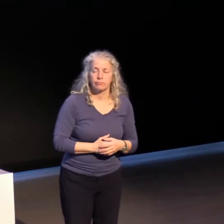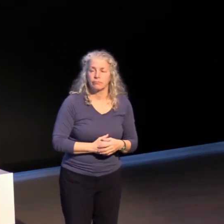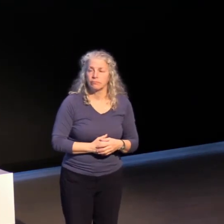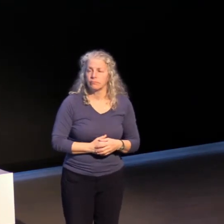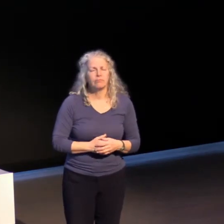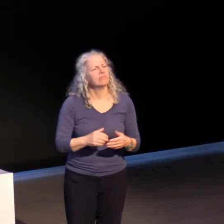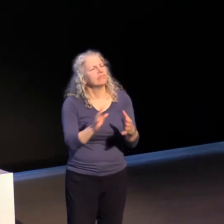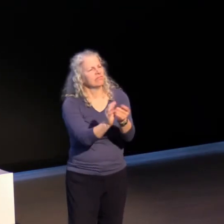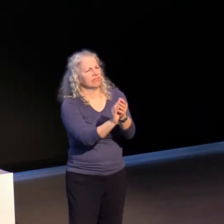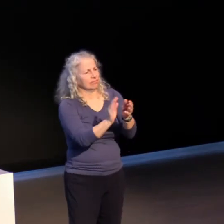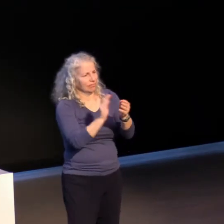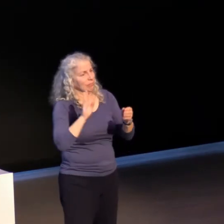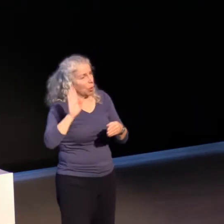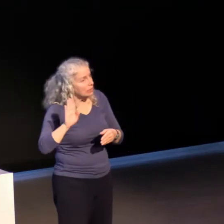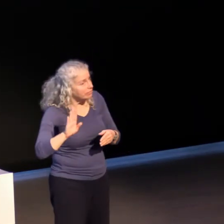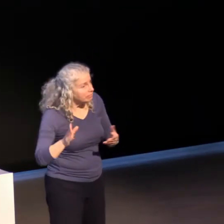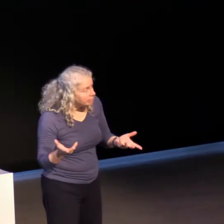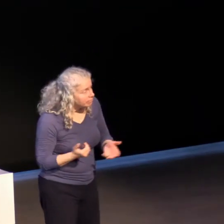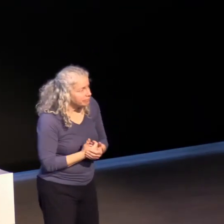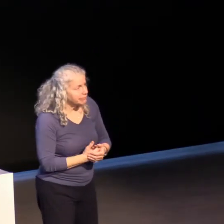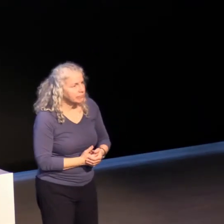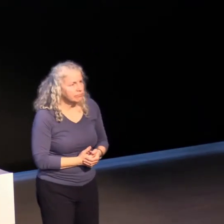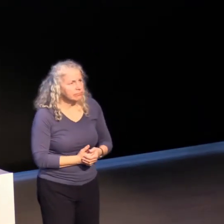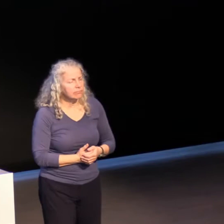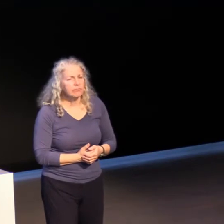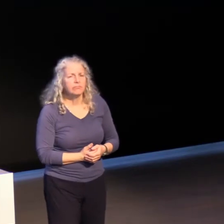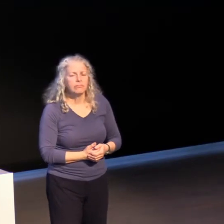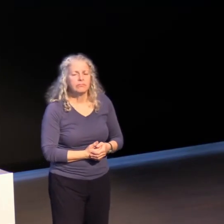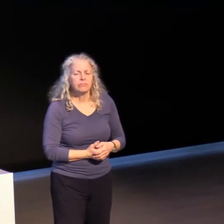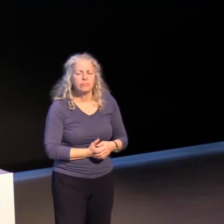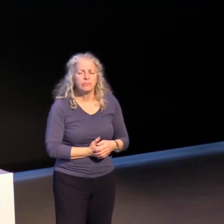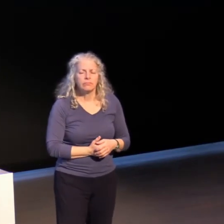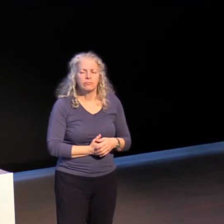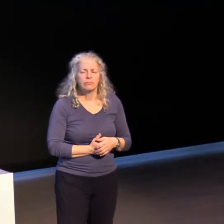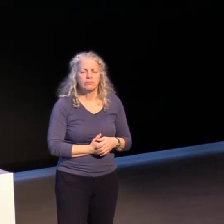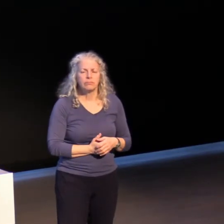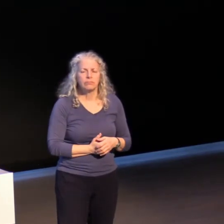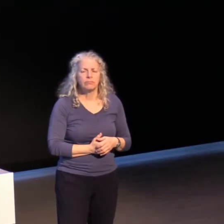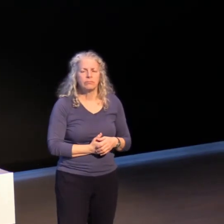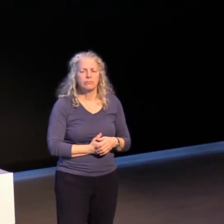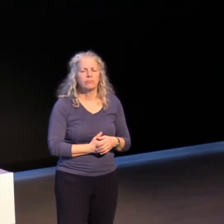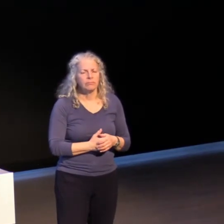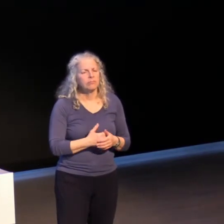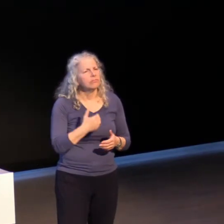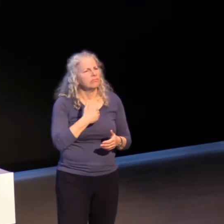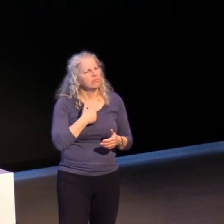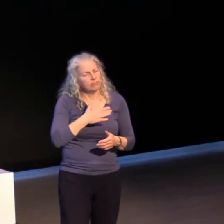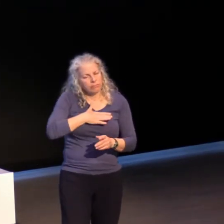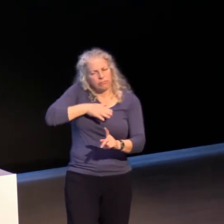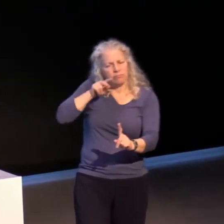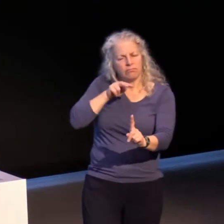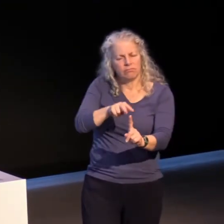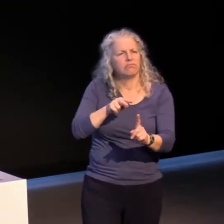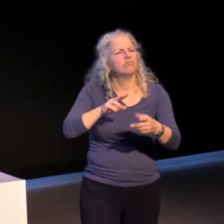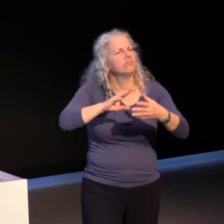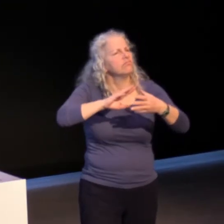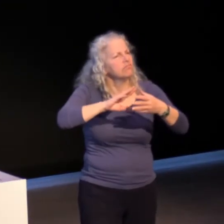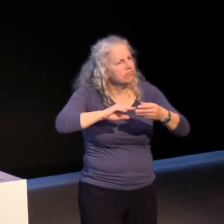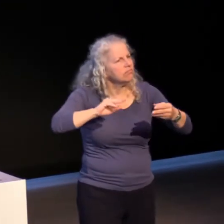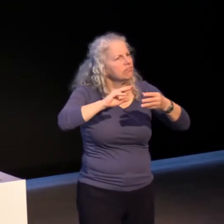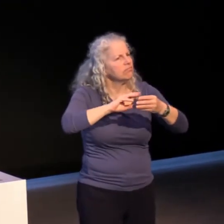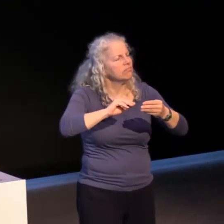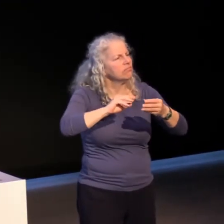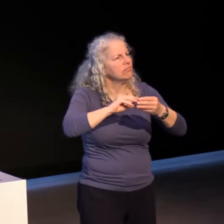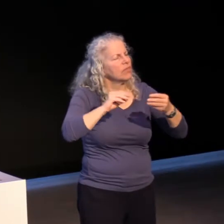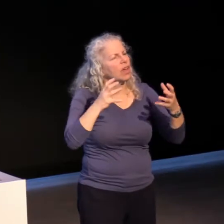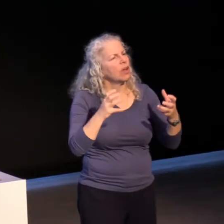Speaking of Boston, I wanted to share some unique narratives and evoke the